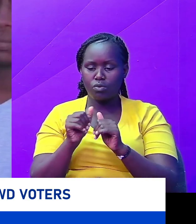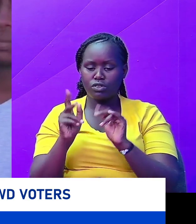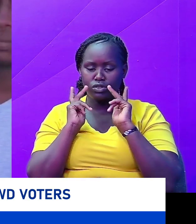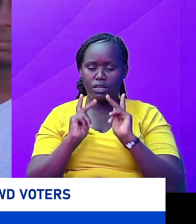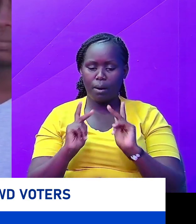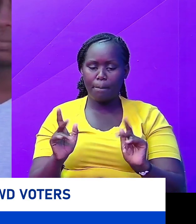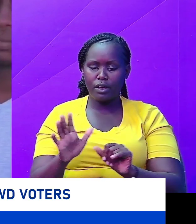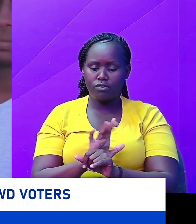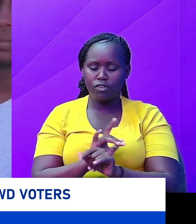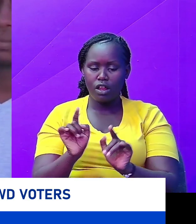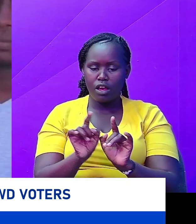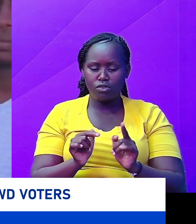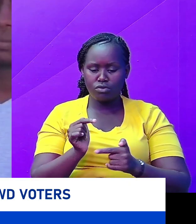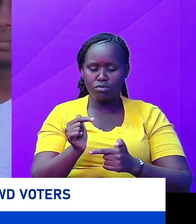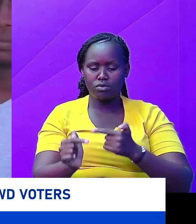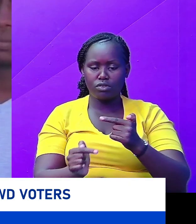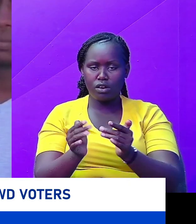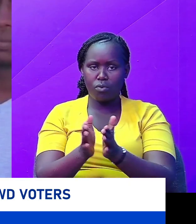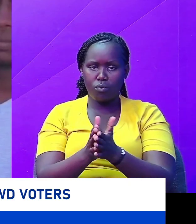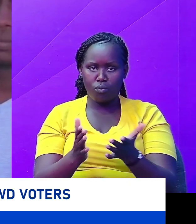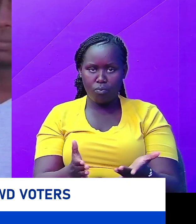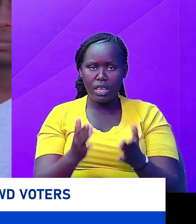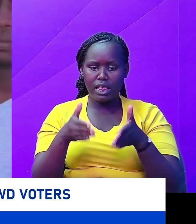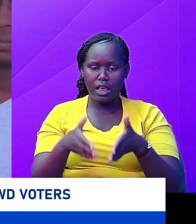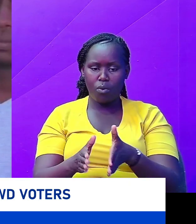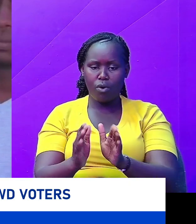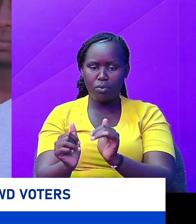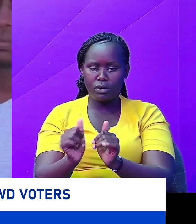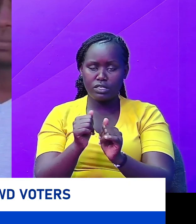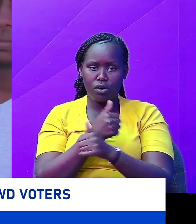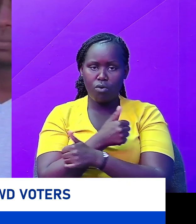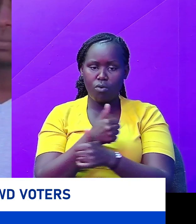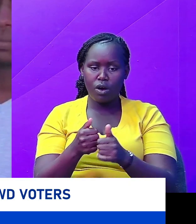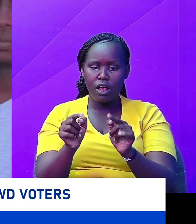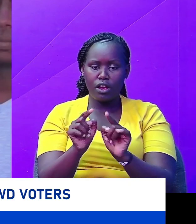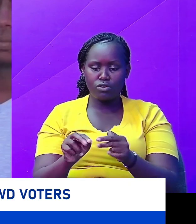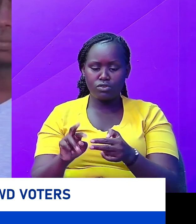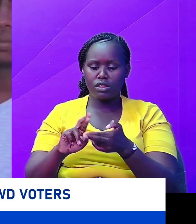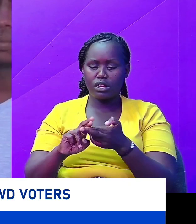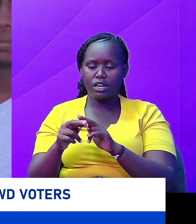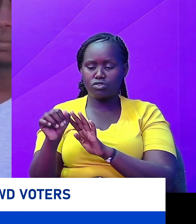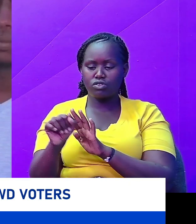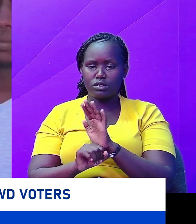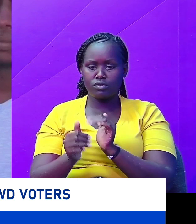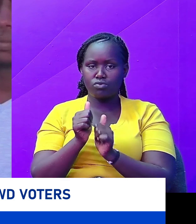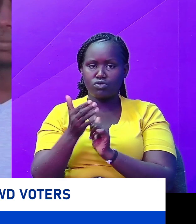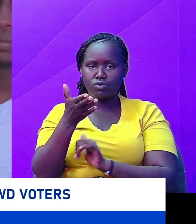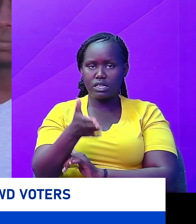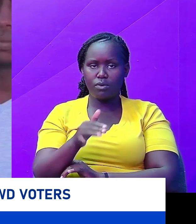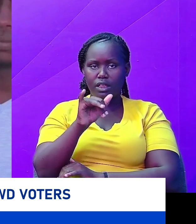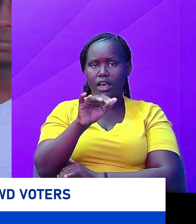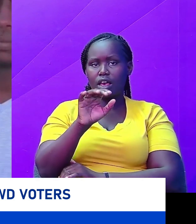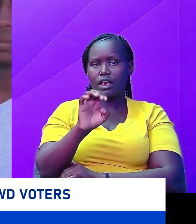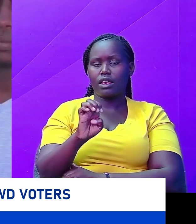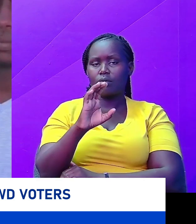vile ikaendeshwa na njia ile ambayo iliyo mzuri, na tena uhusiano ule ambao uliokuweko na staffs wa IEBC,